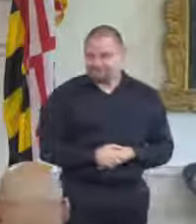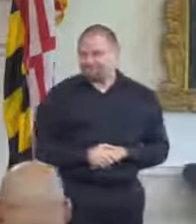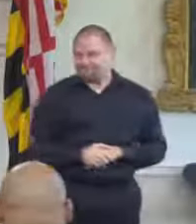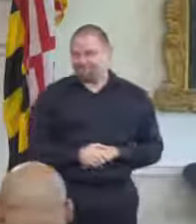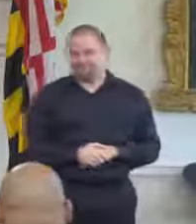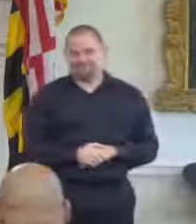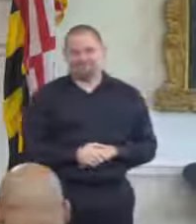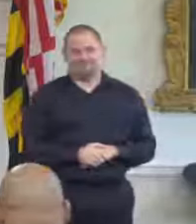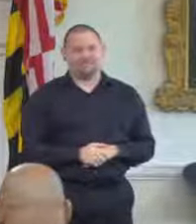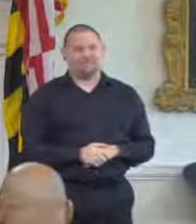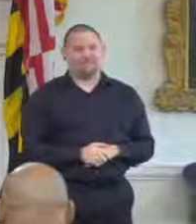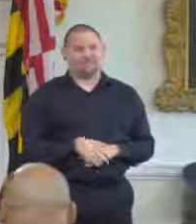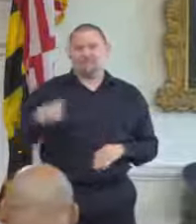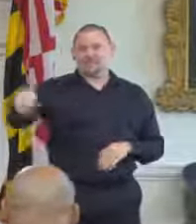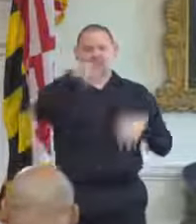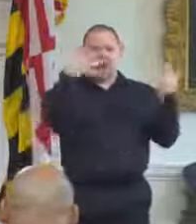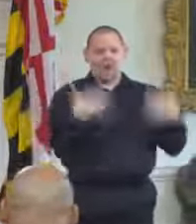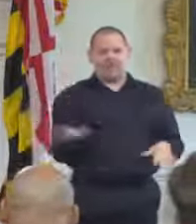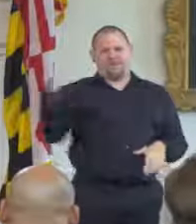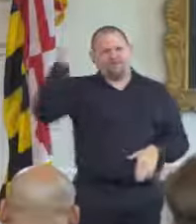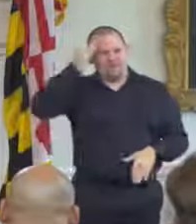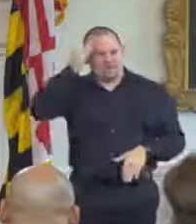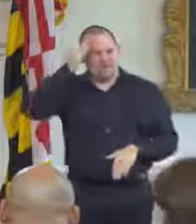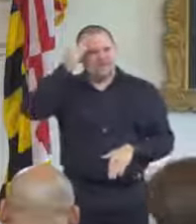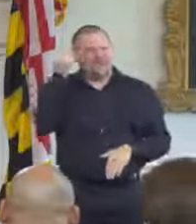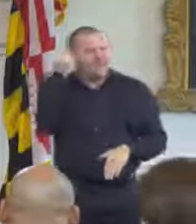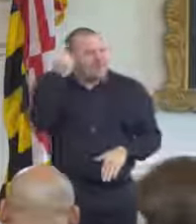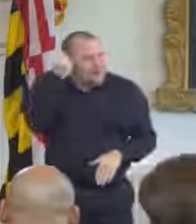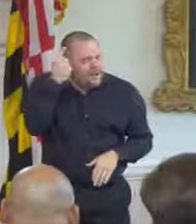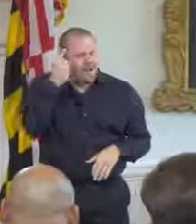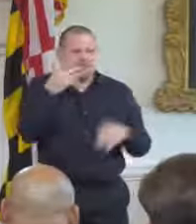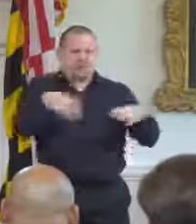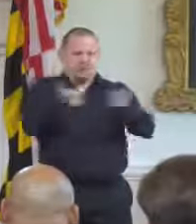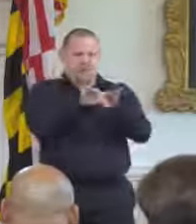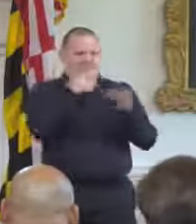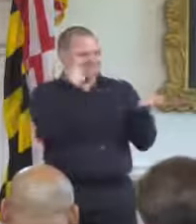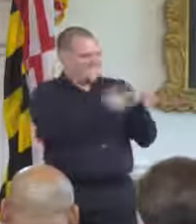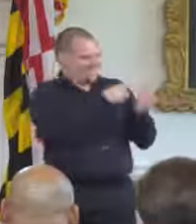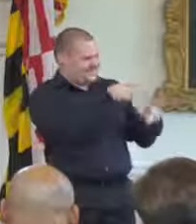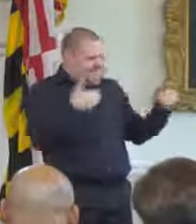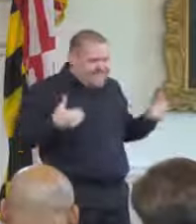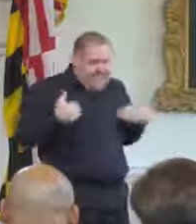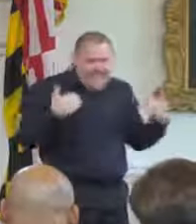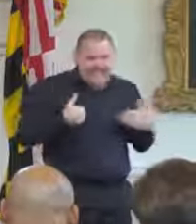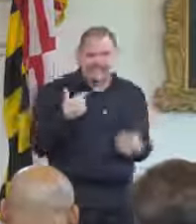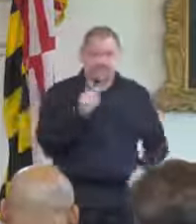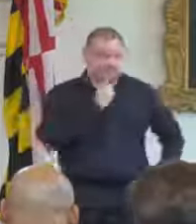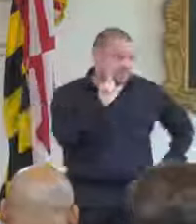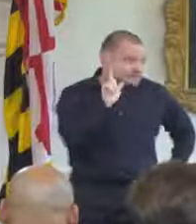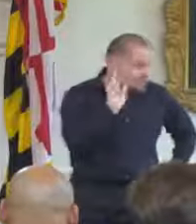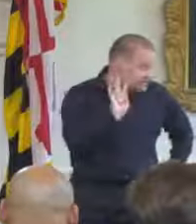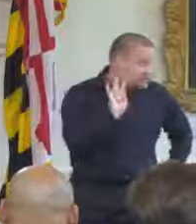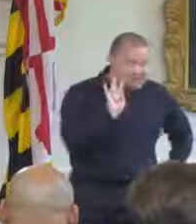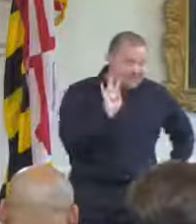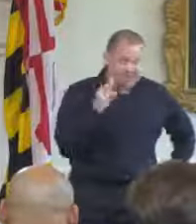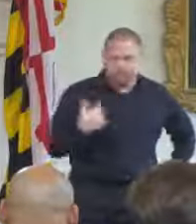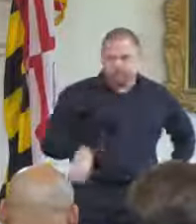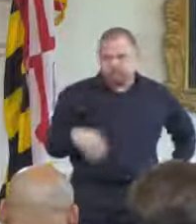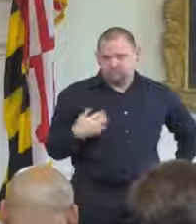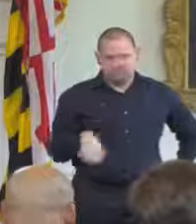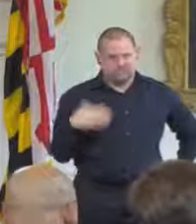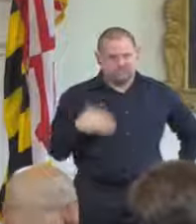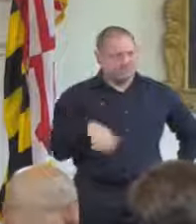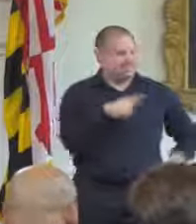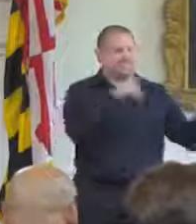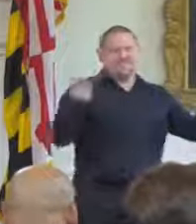But at the young age of 27, Nyle is using his growing celebrity and